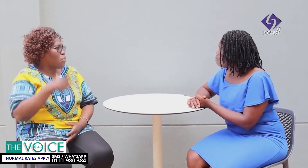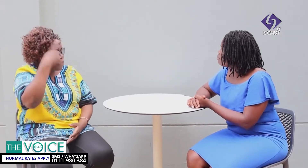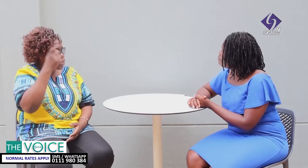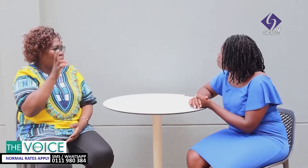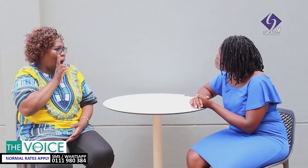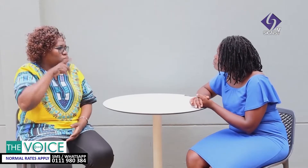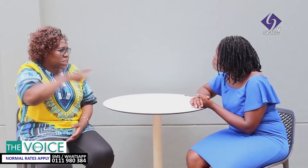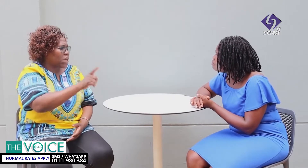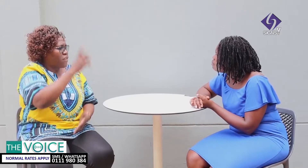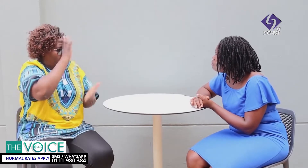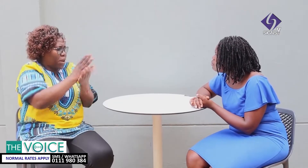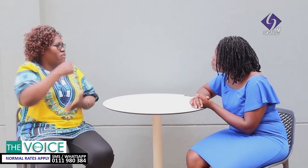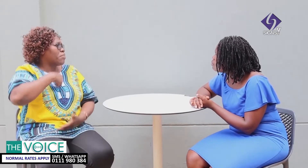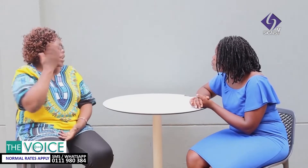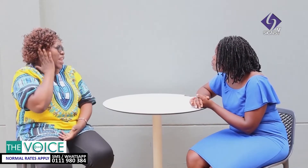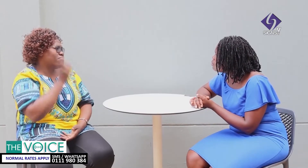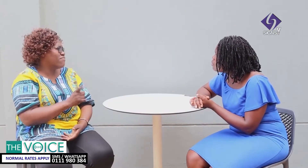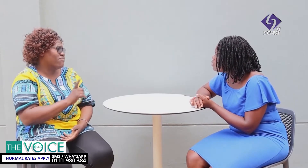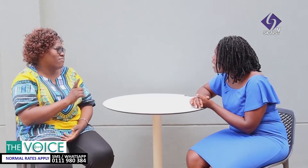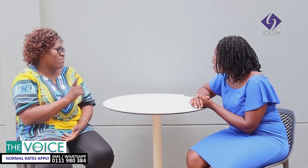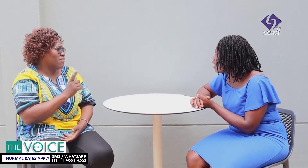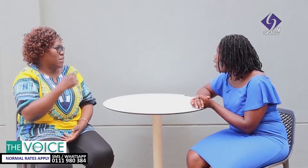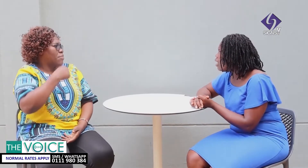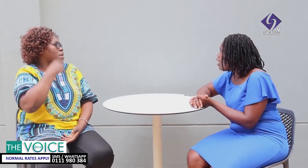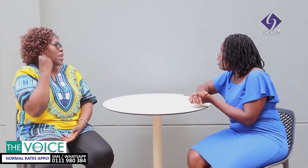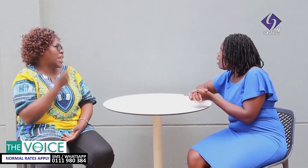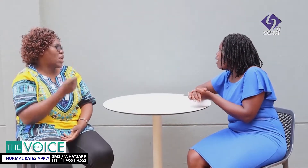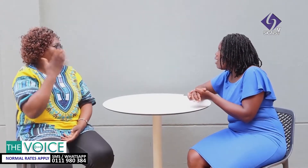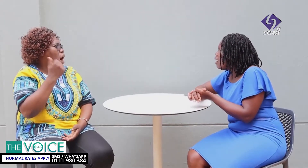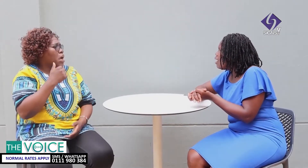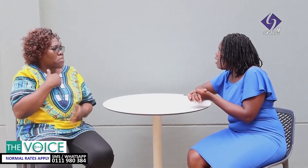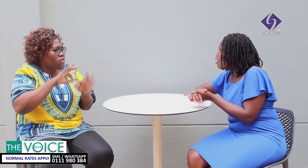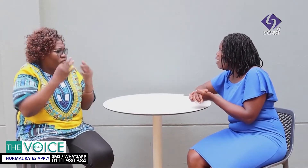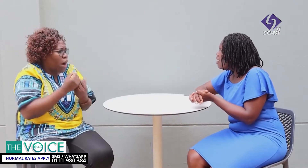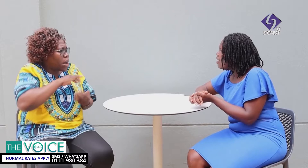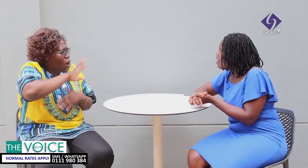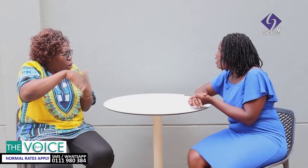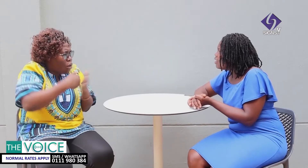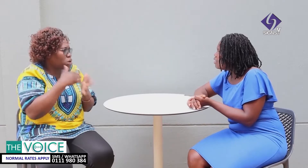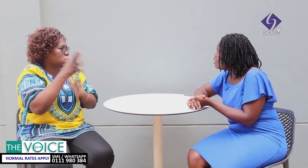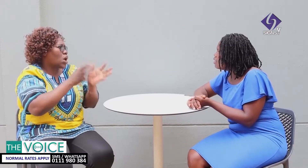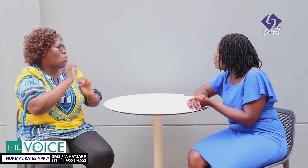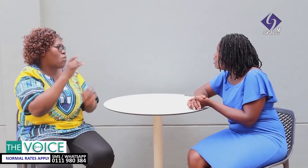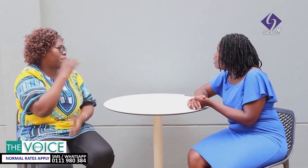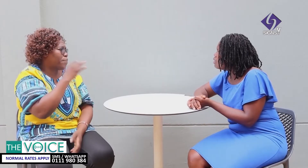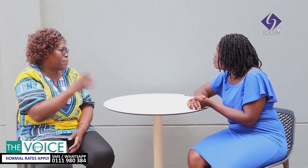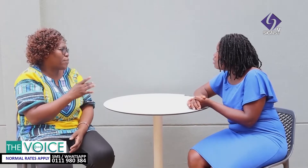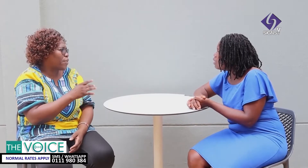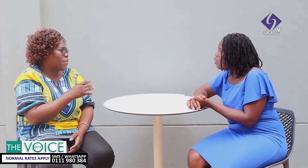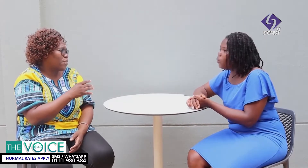other deaf people, but in my family, everybody is sick. So it was actually a challenge.